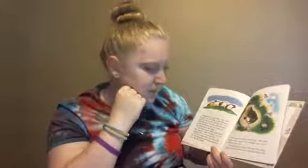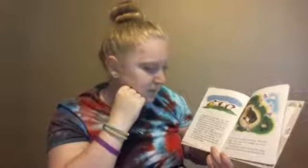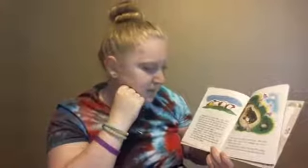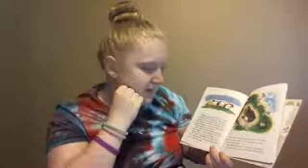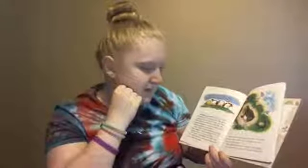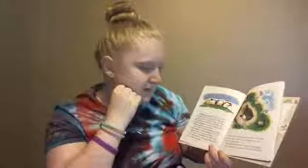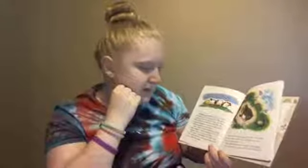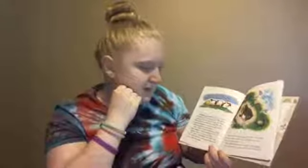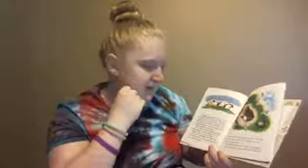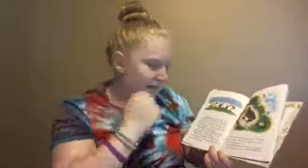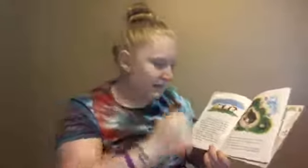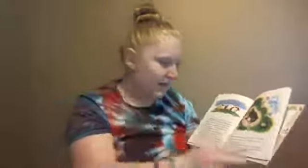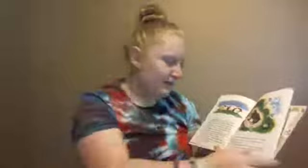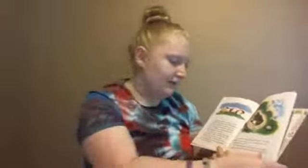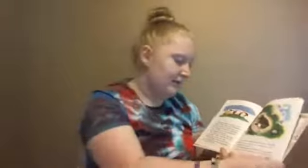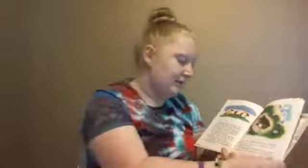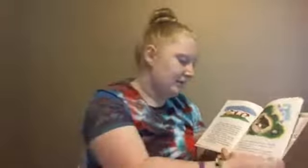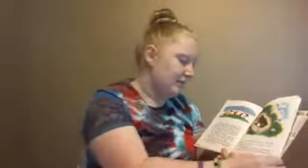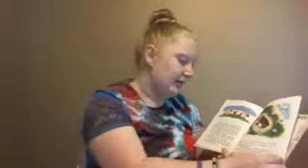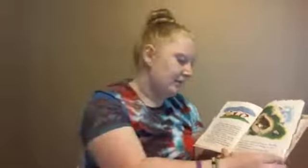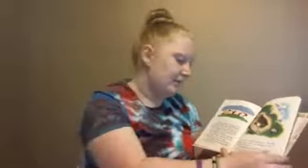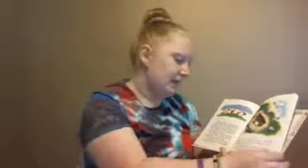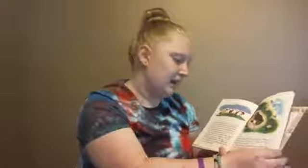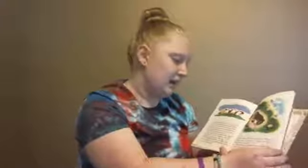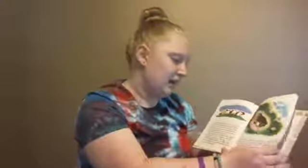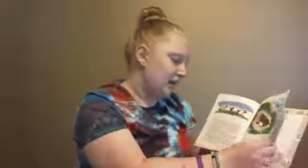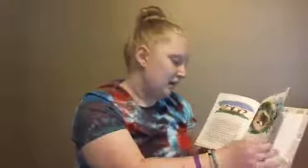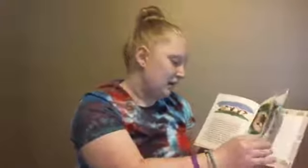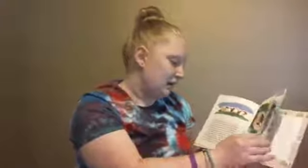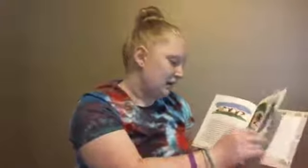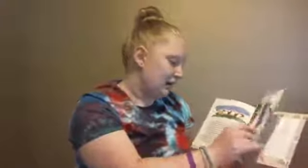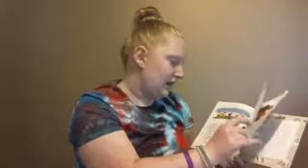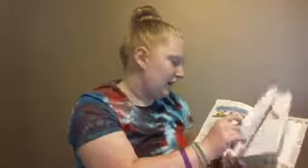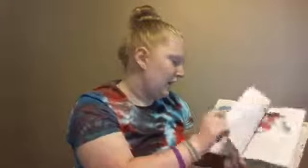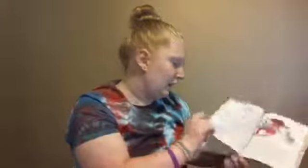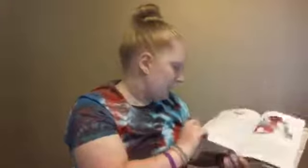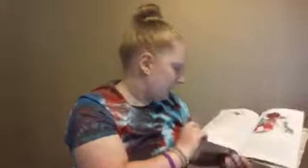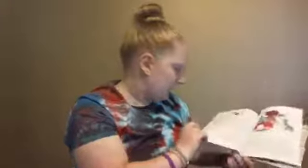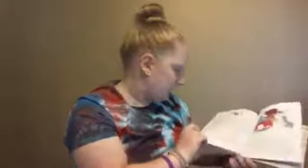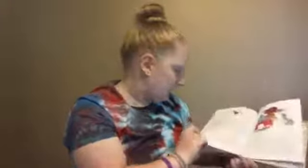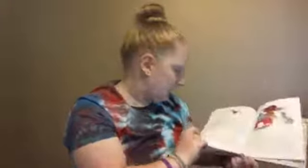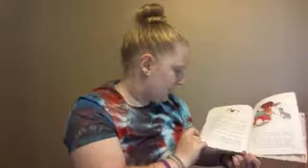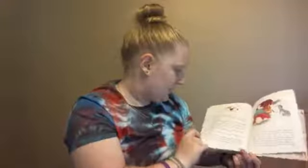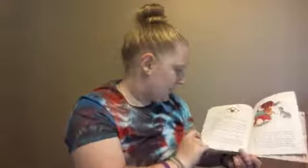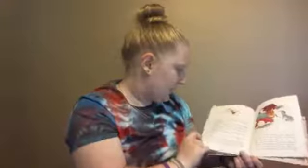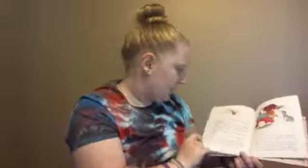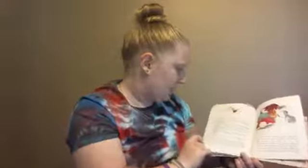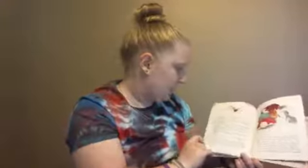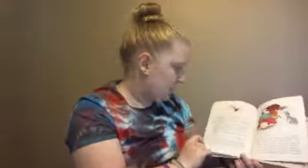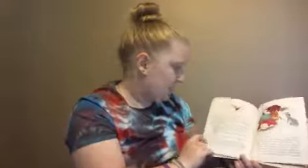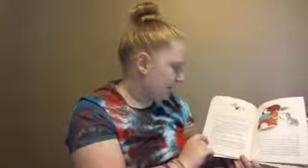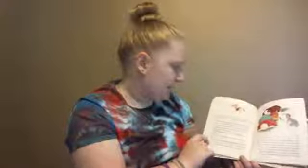But when they looked down at the grassy place near the bottom of the hill, there was the Pokey little